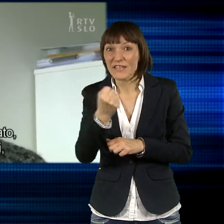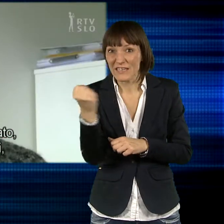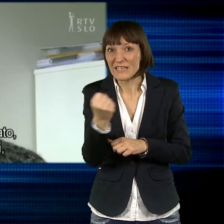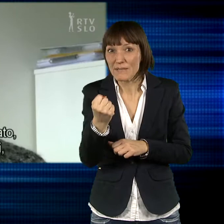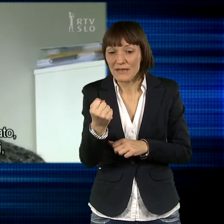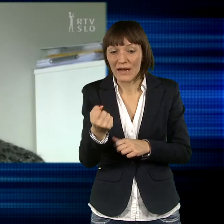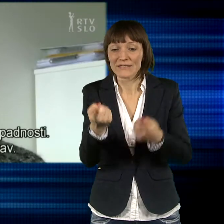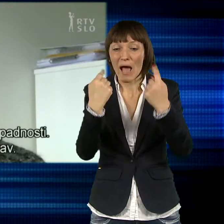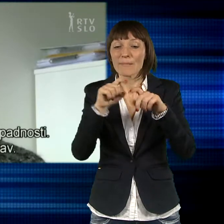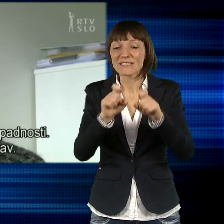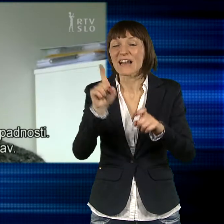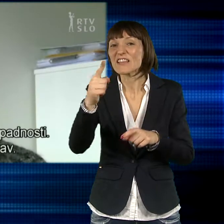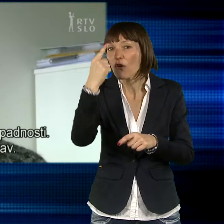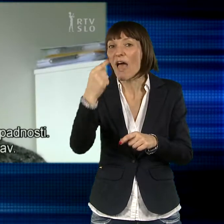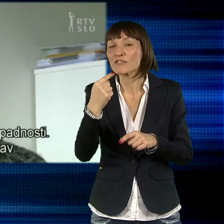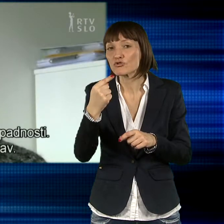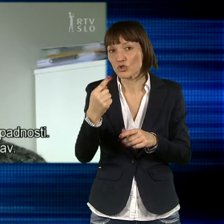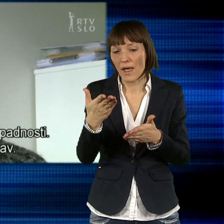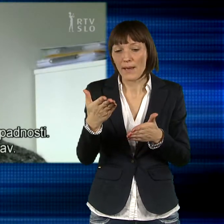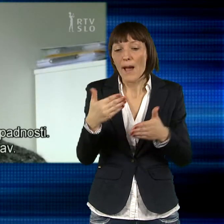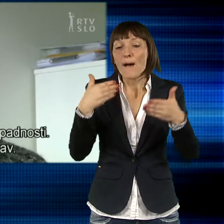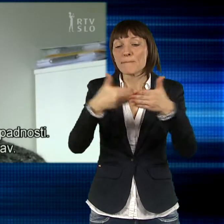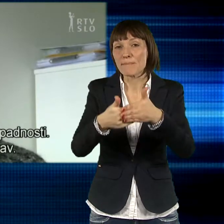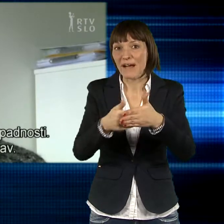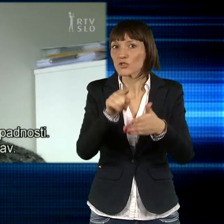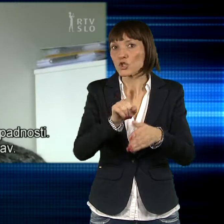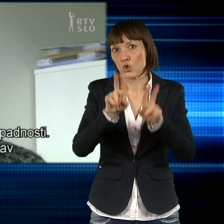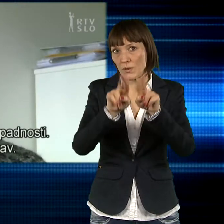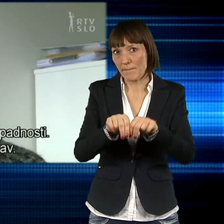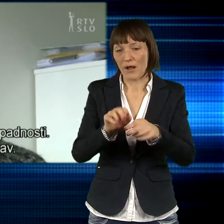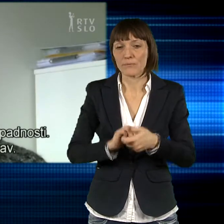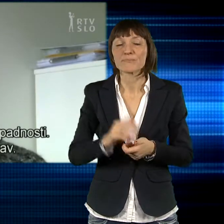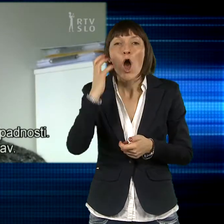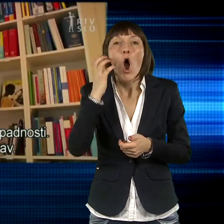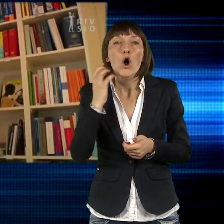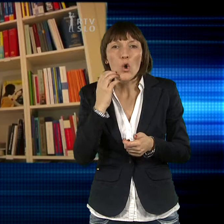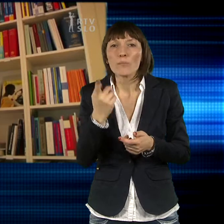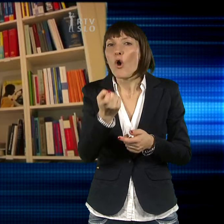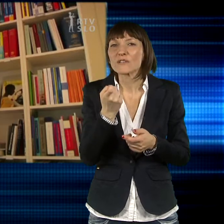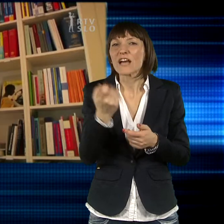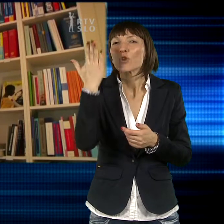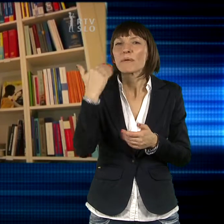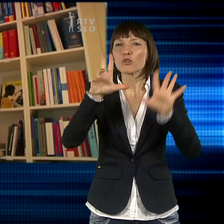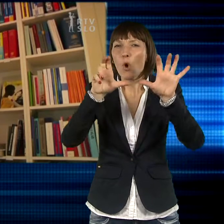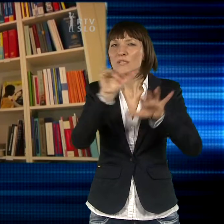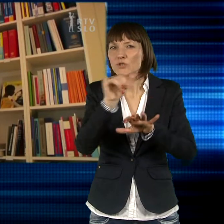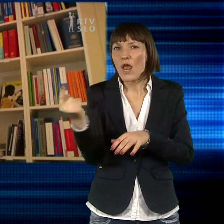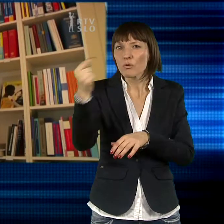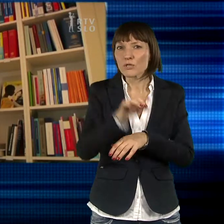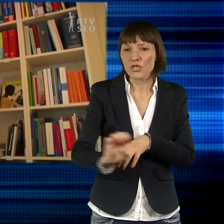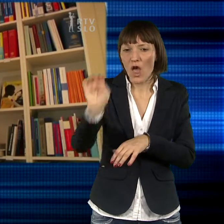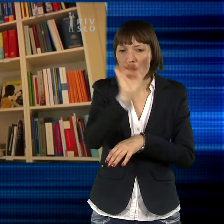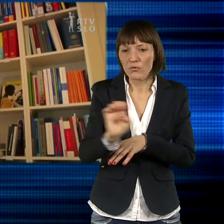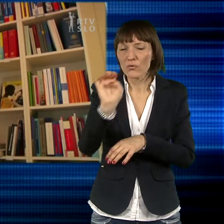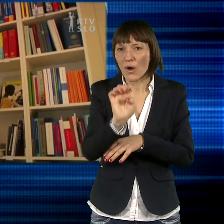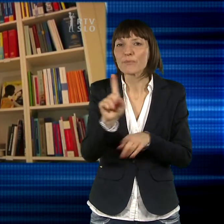criminal, it's because of their ethnicity, and that is absolutely not correct to do that. Romi so, odkar so pred 800 leti prišli